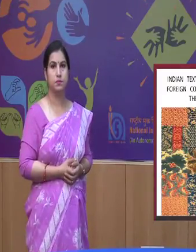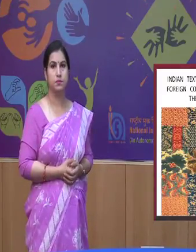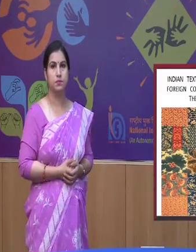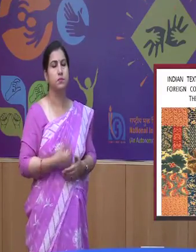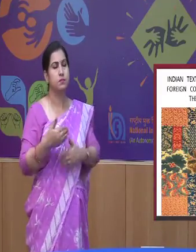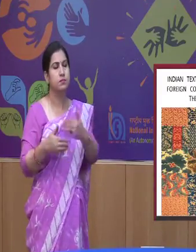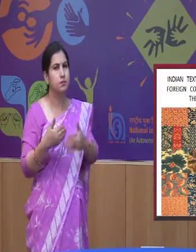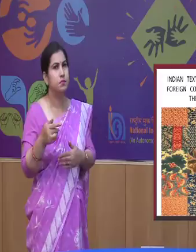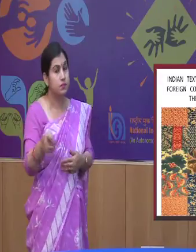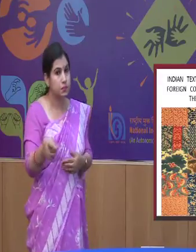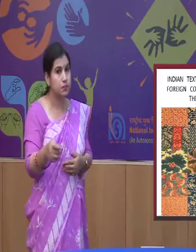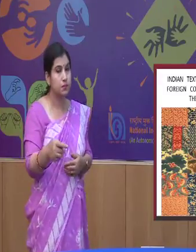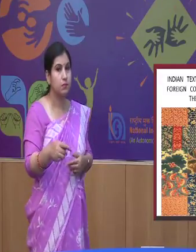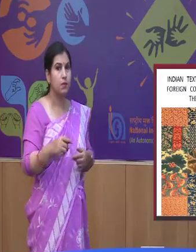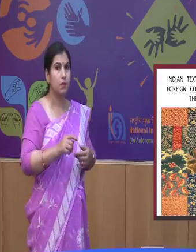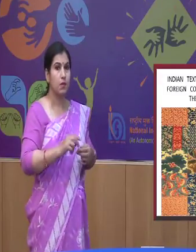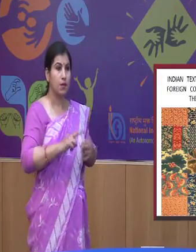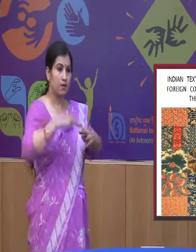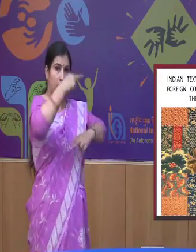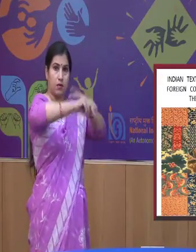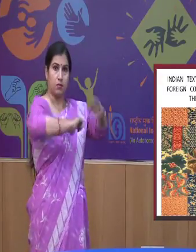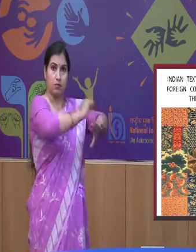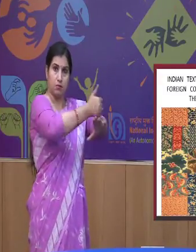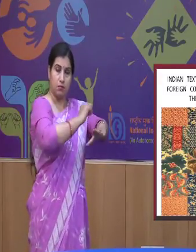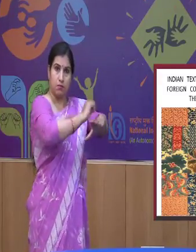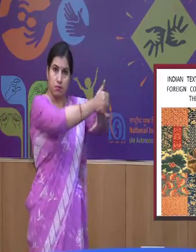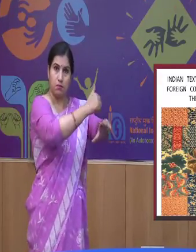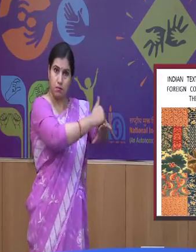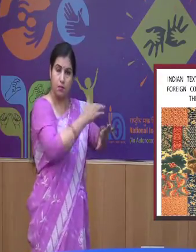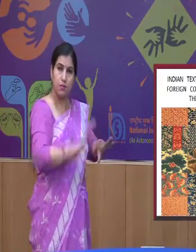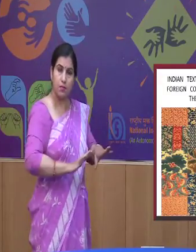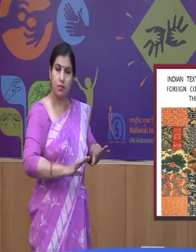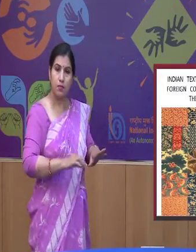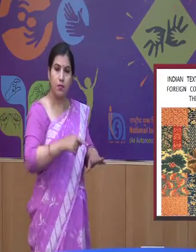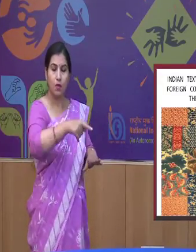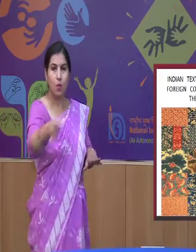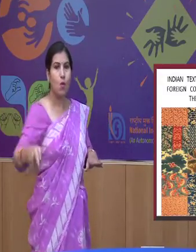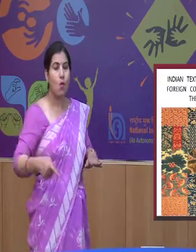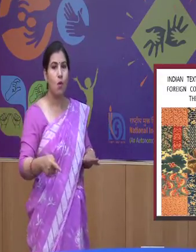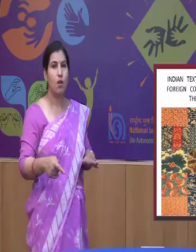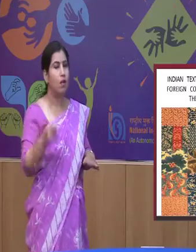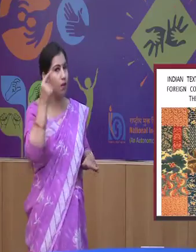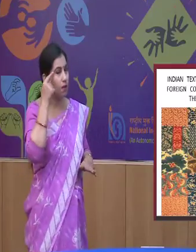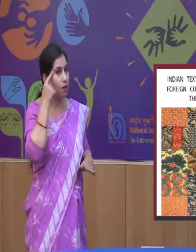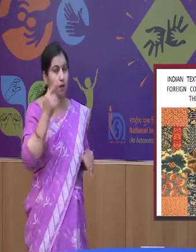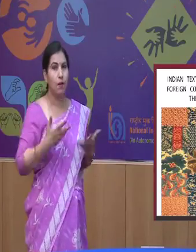However, with the Industrial Revolution, the situation changed as